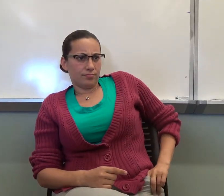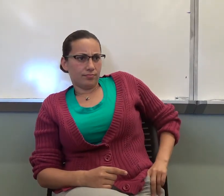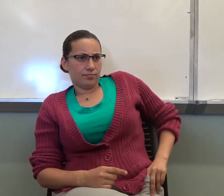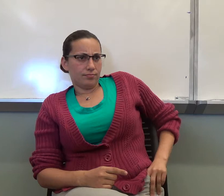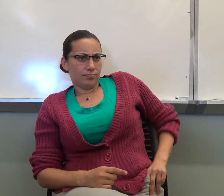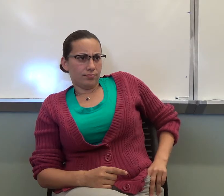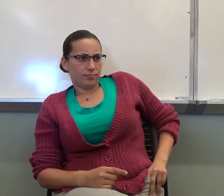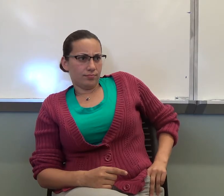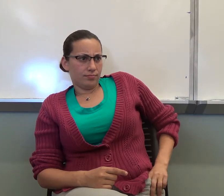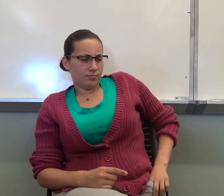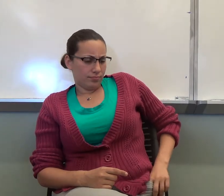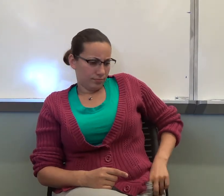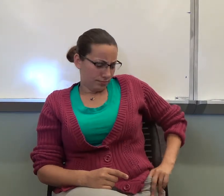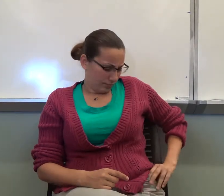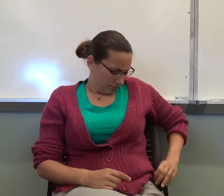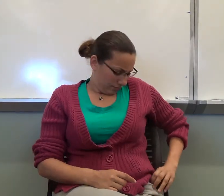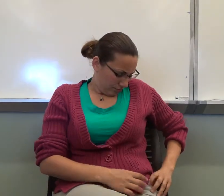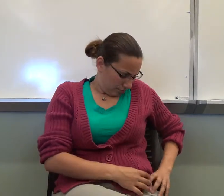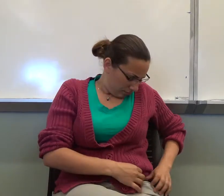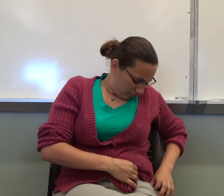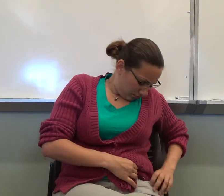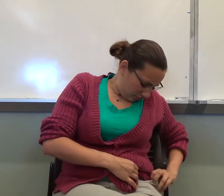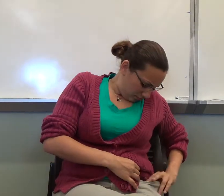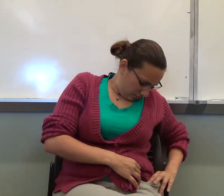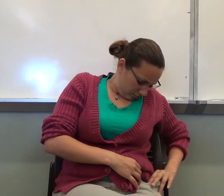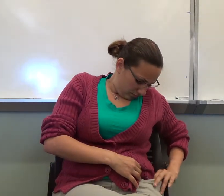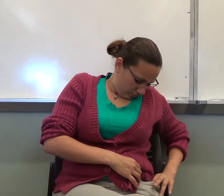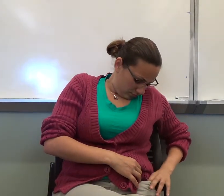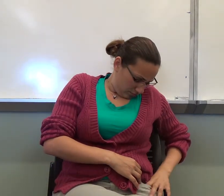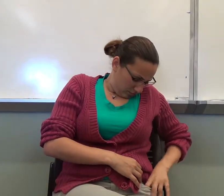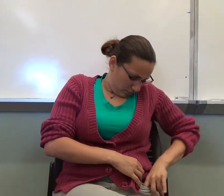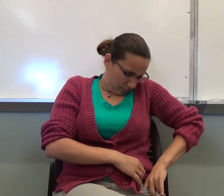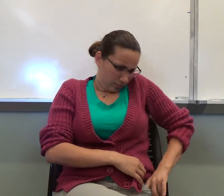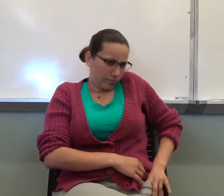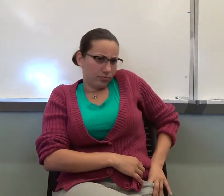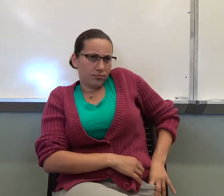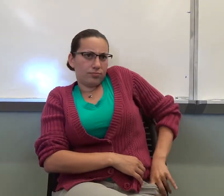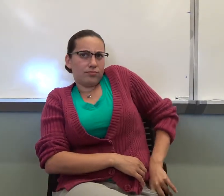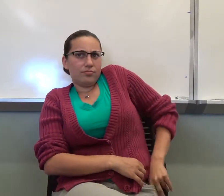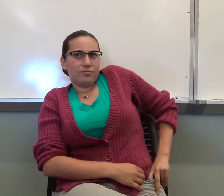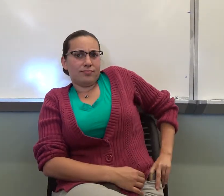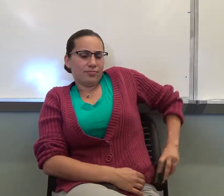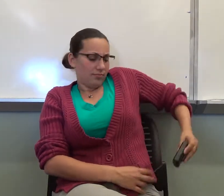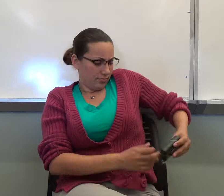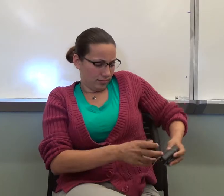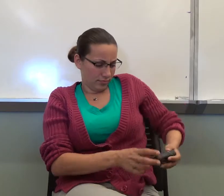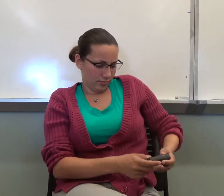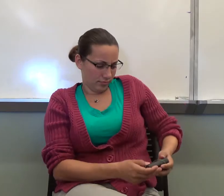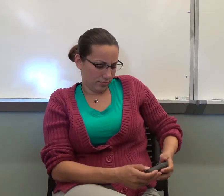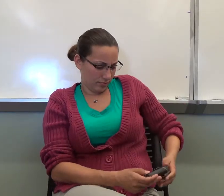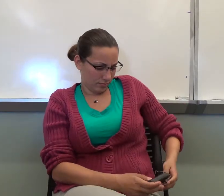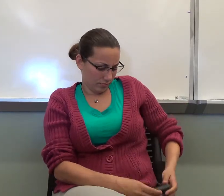into 4 is 2. So multiplying tops and multiplying bottoms, you get 1 on the top, and 2 times 3 is